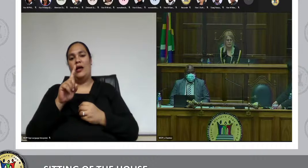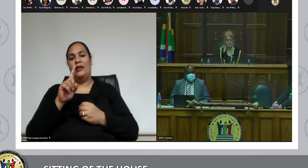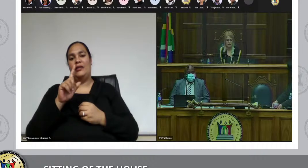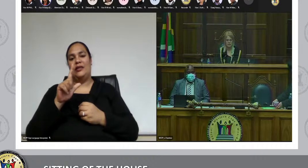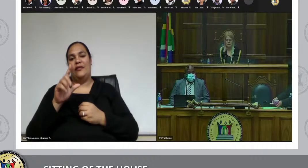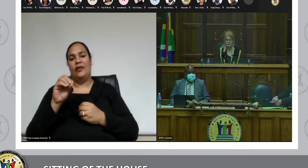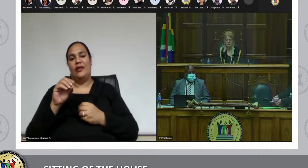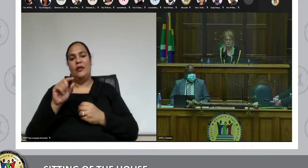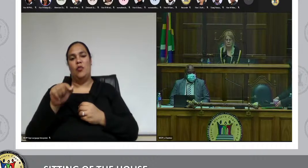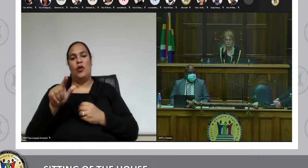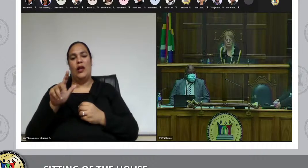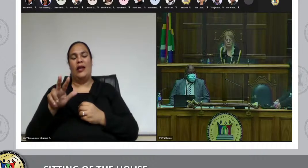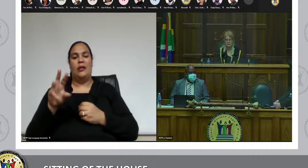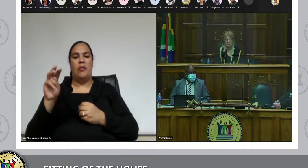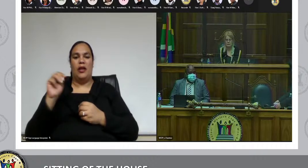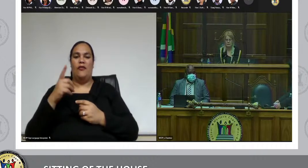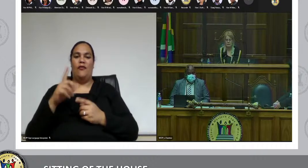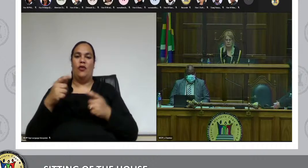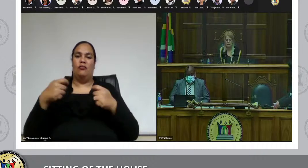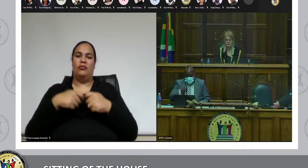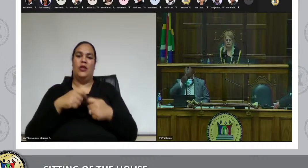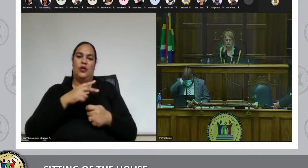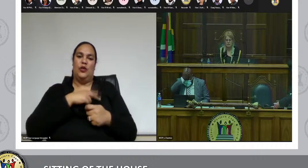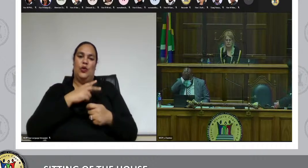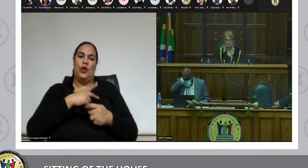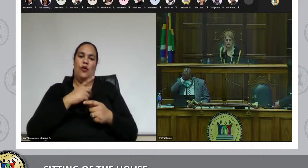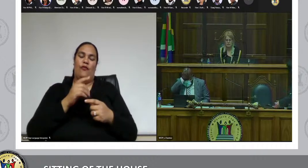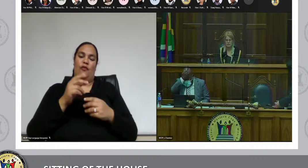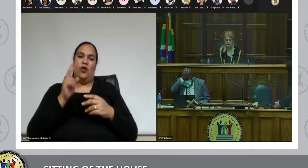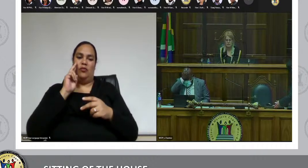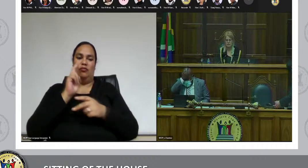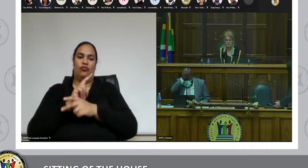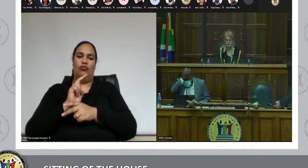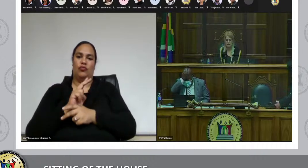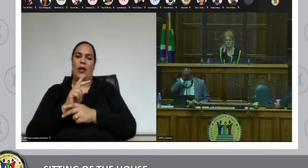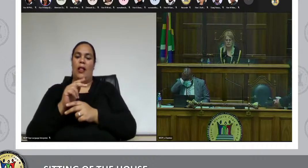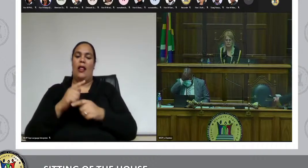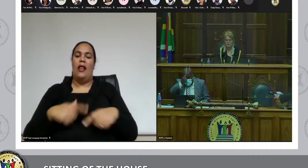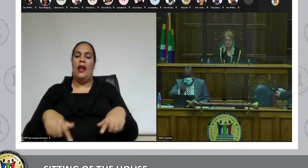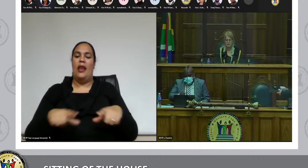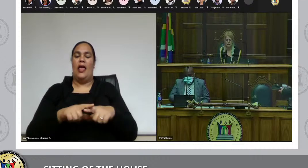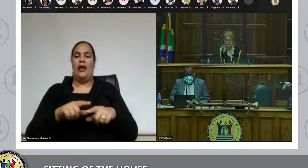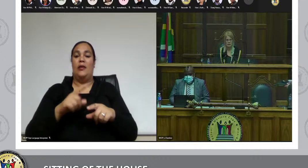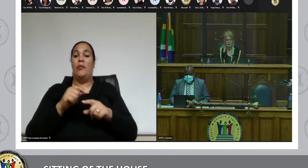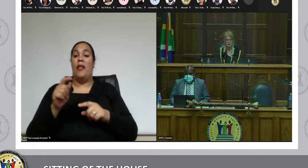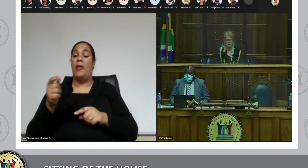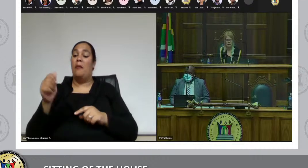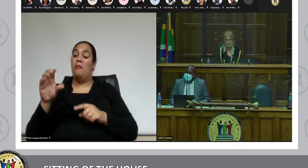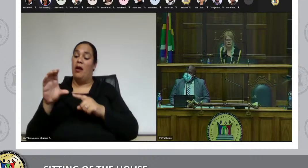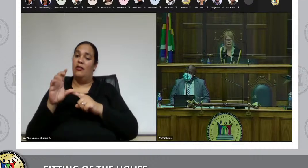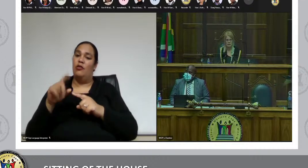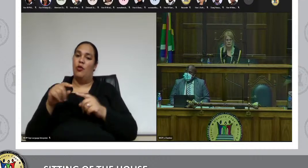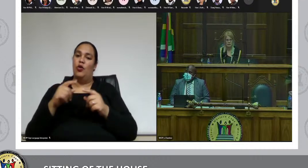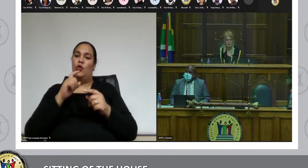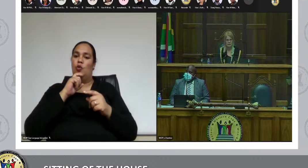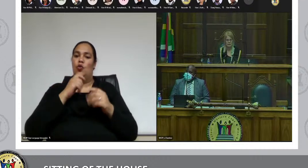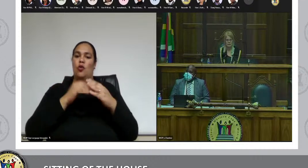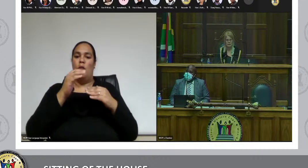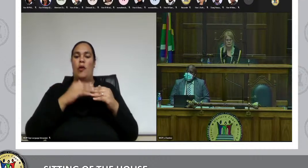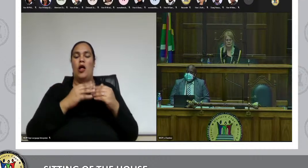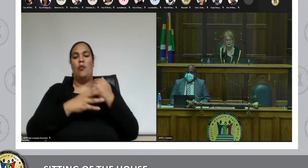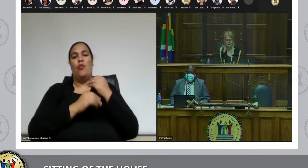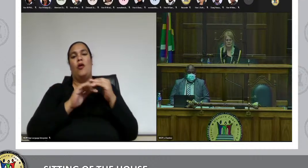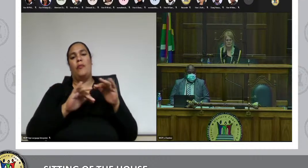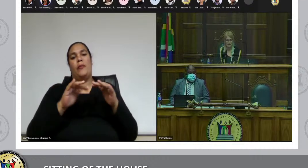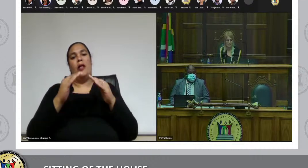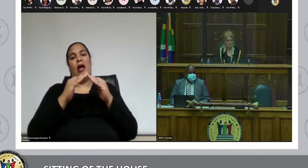170.8 million for purposes of additional security to guard vacant land. The money, which should be used to build poor people houses